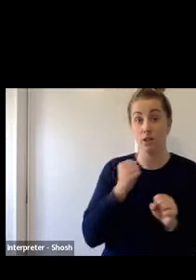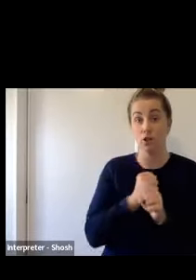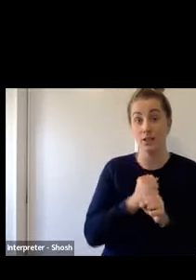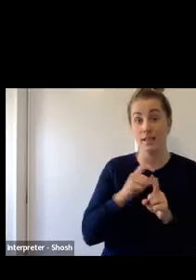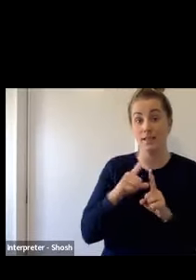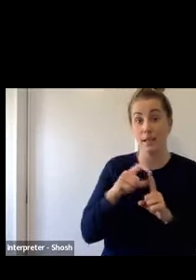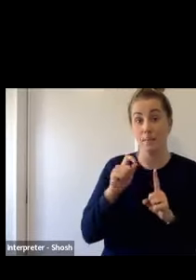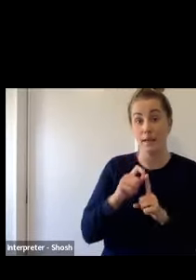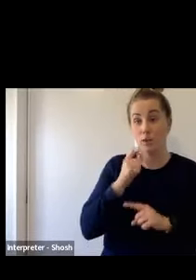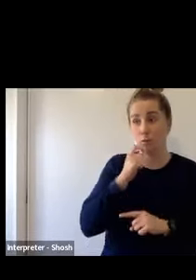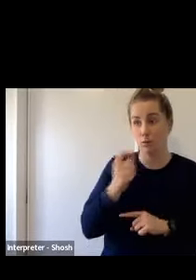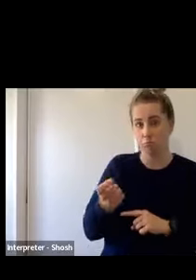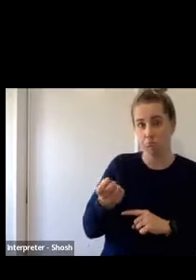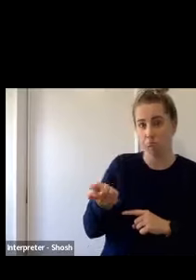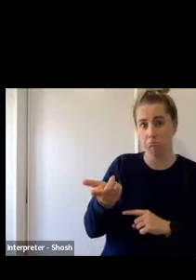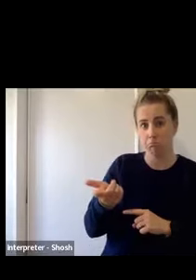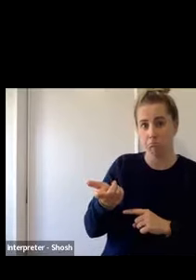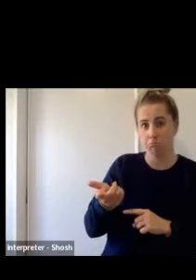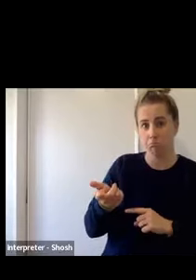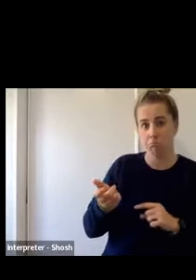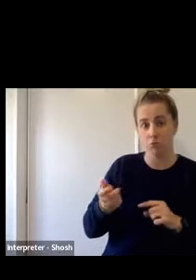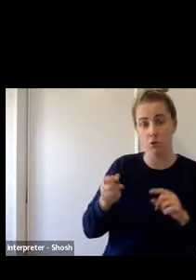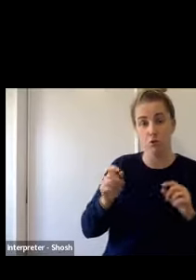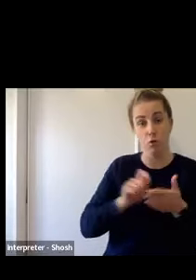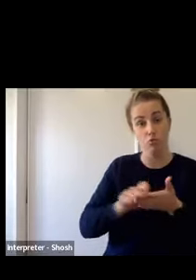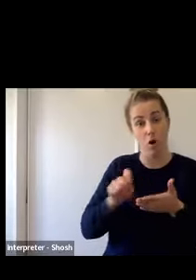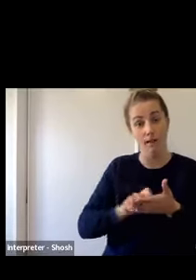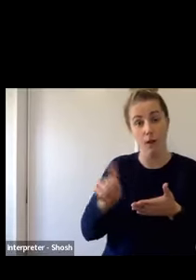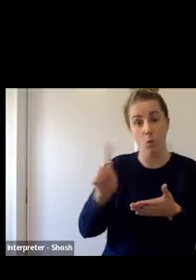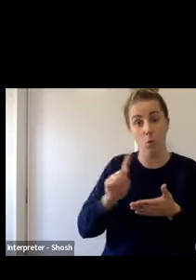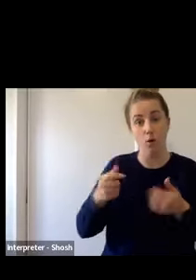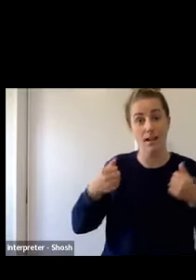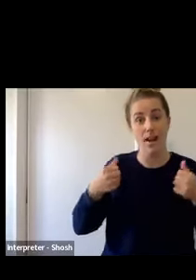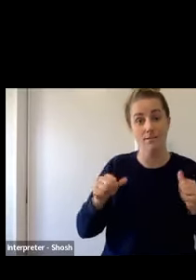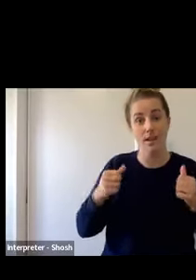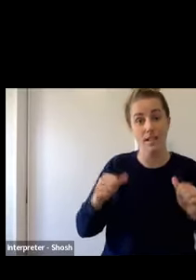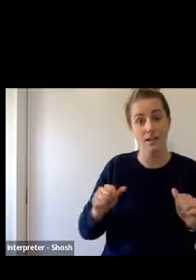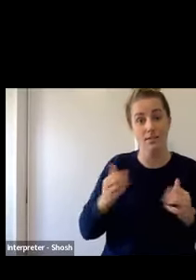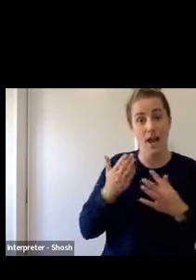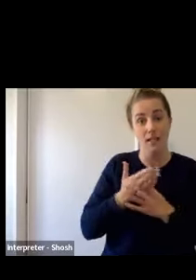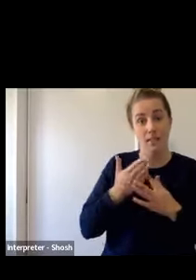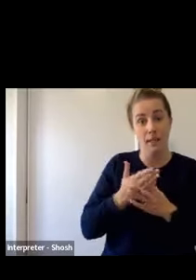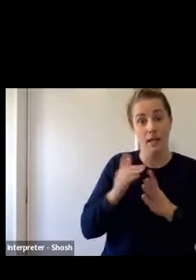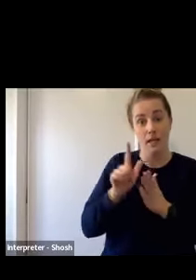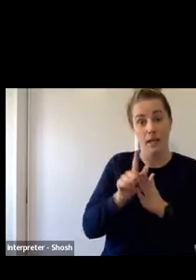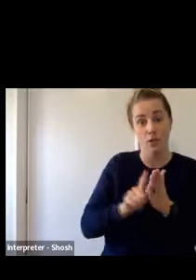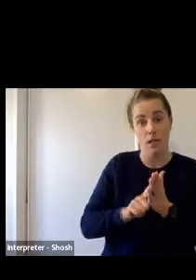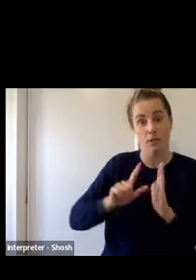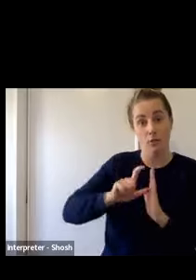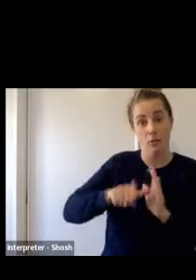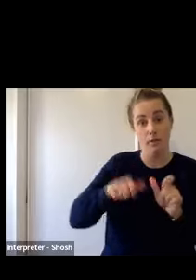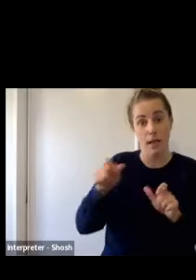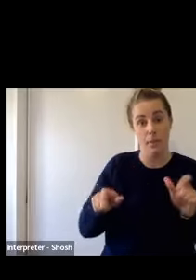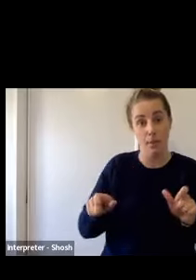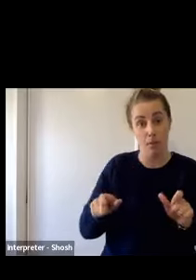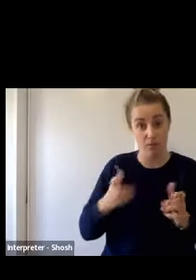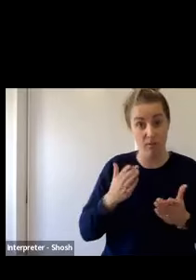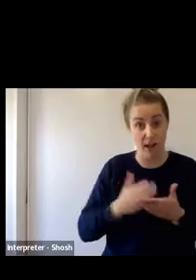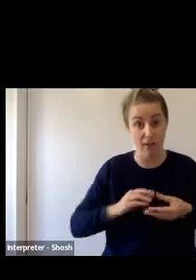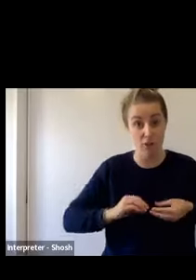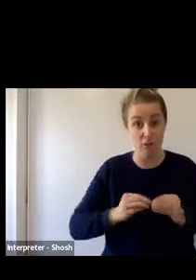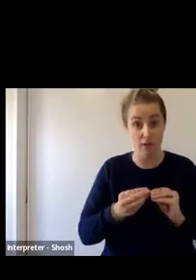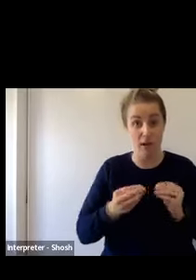to, in quotes, write effective accessibility legislation for disabled people. And it actually came